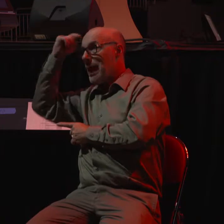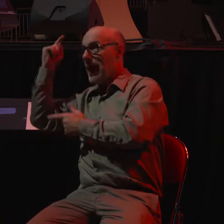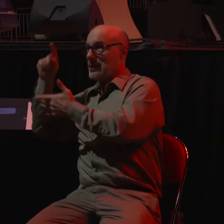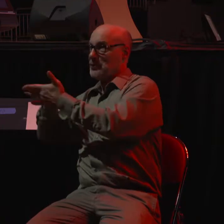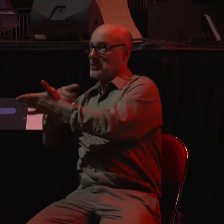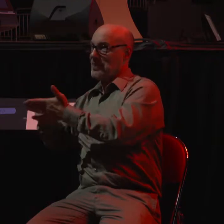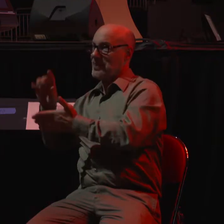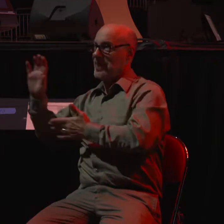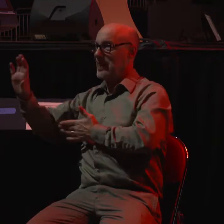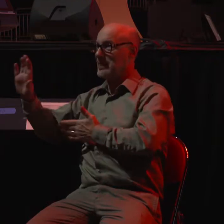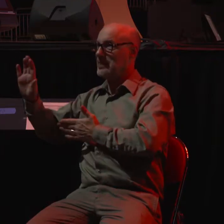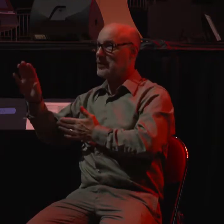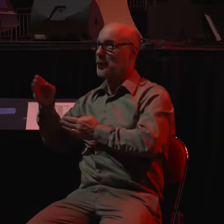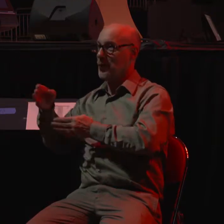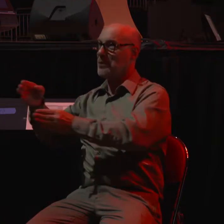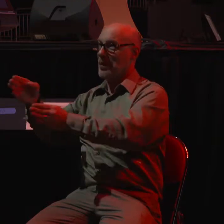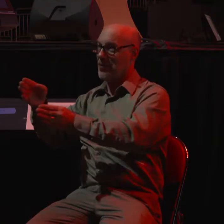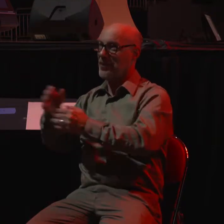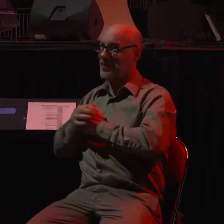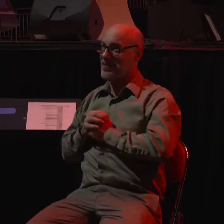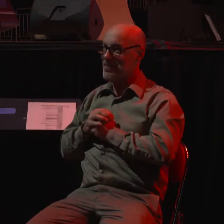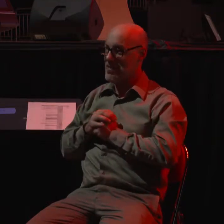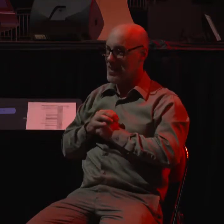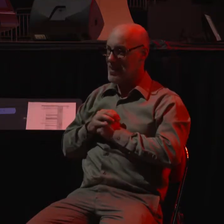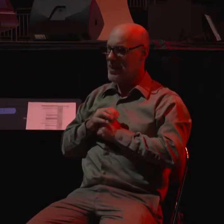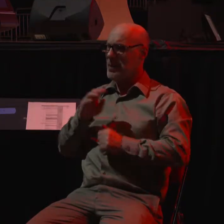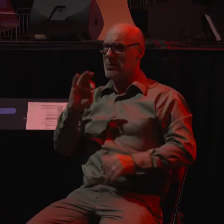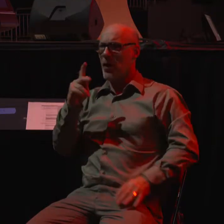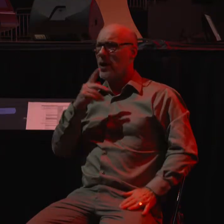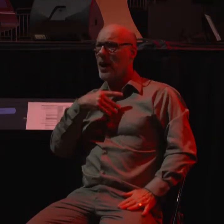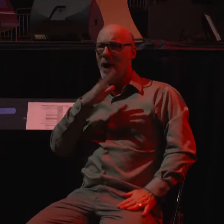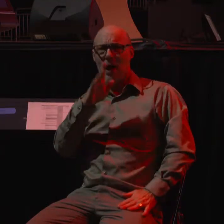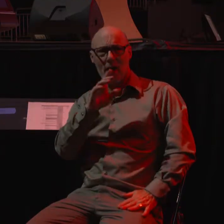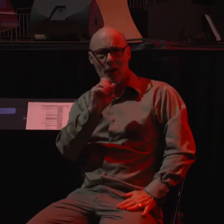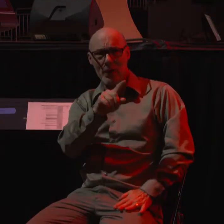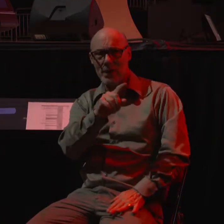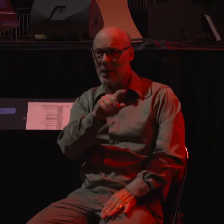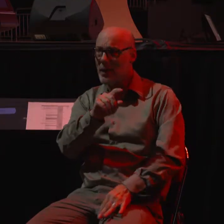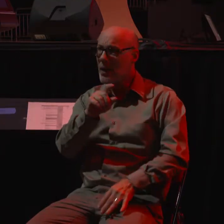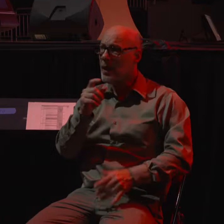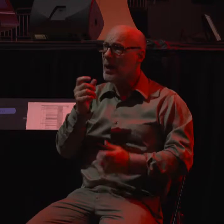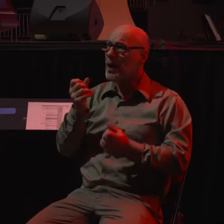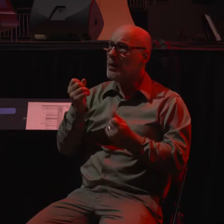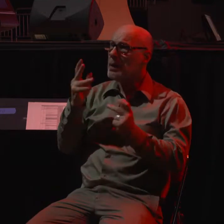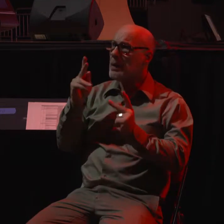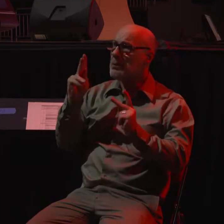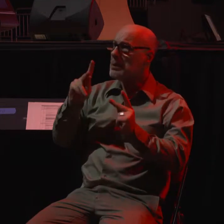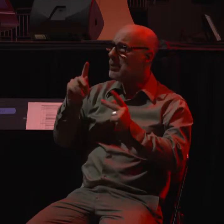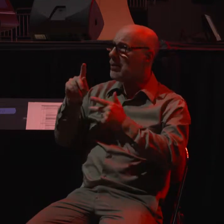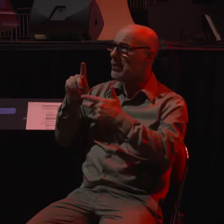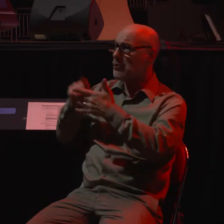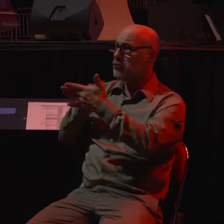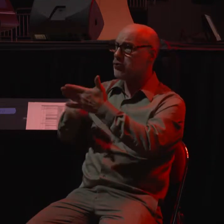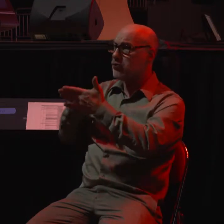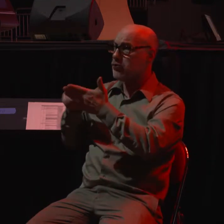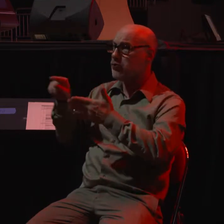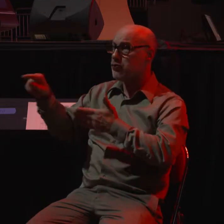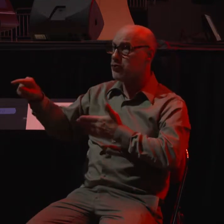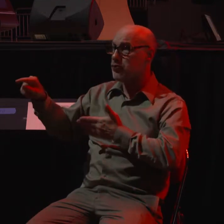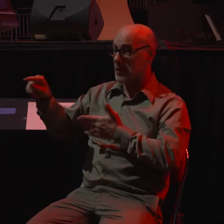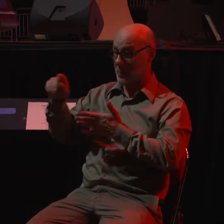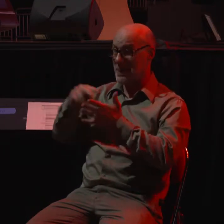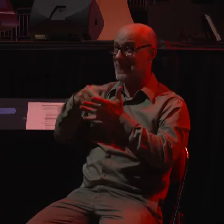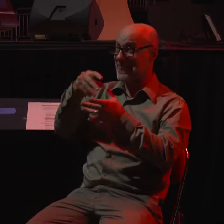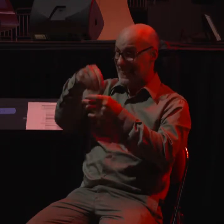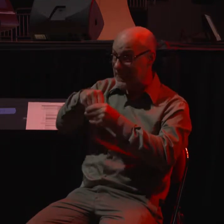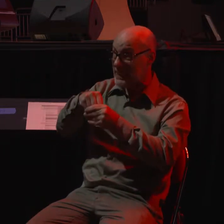his methodology. Kevin, just a question about that. Was a lot of the opposition, you think, from inside African-American churches